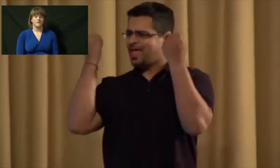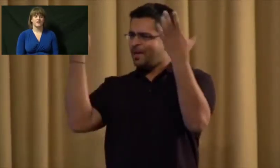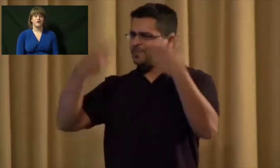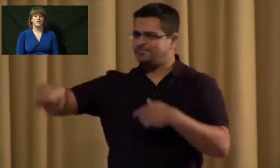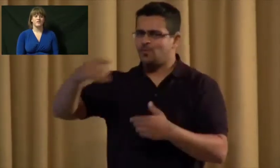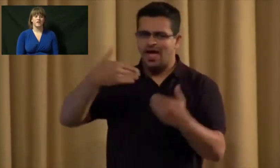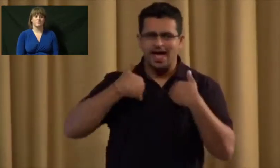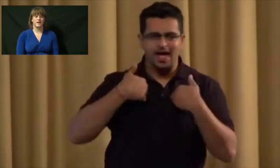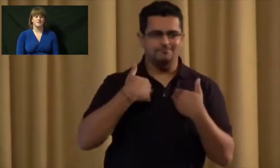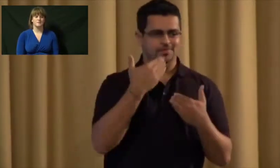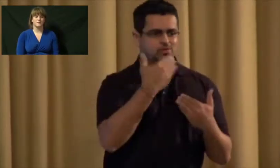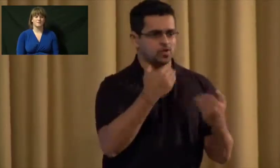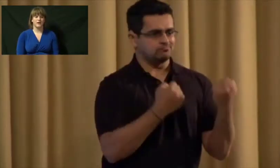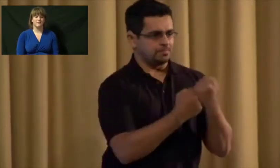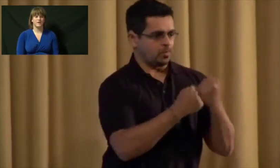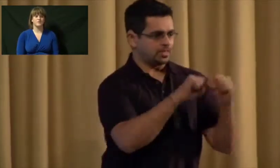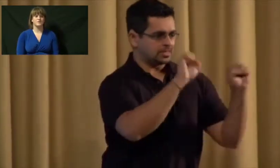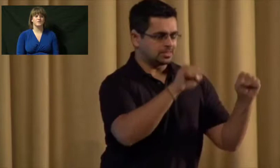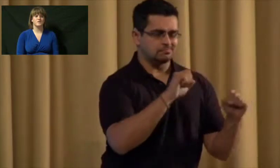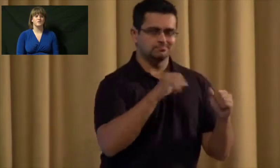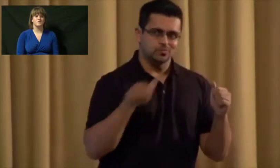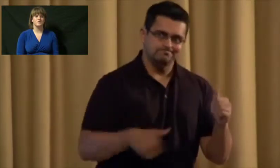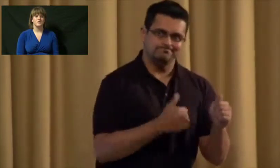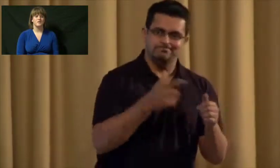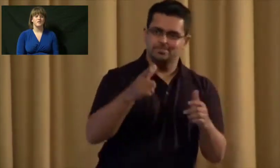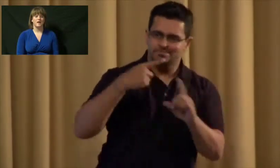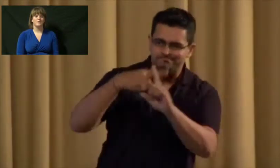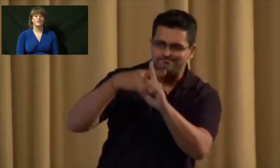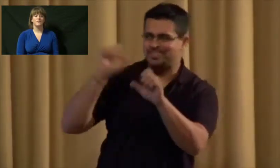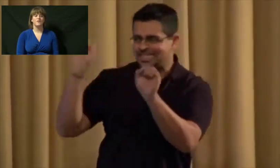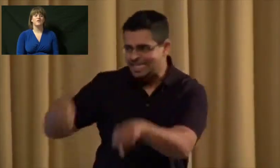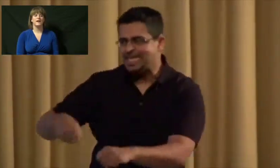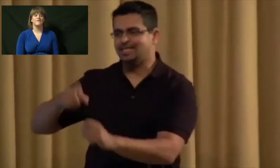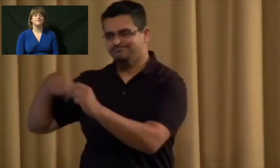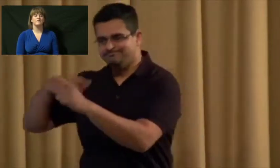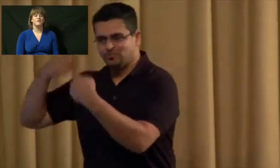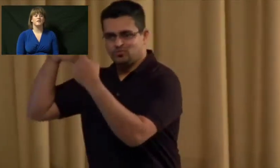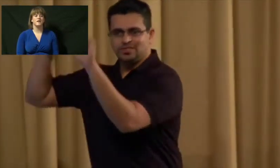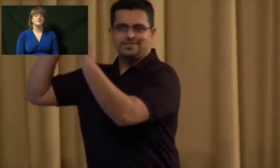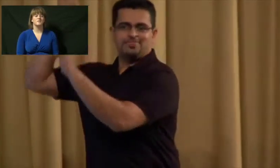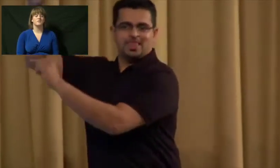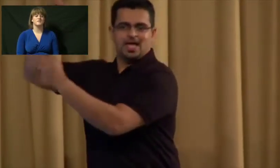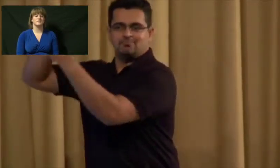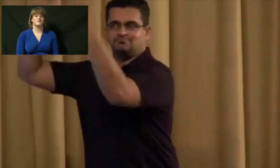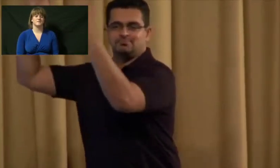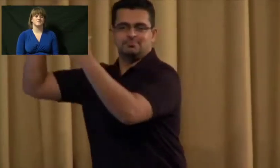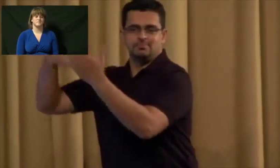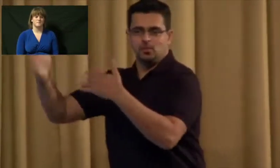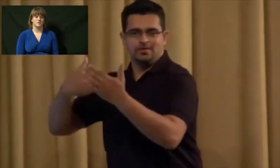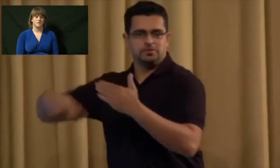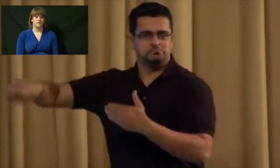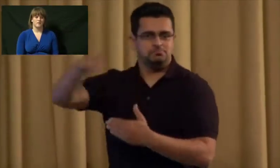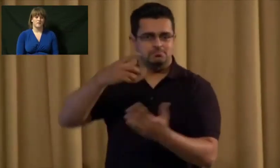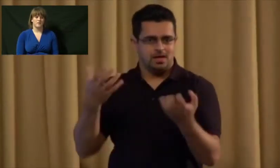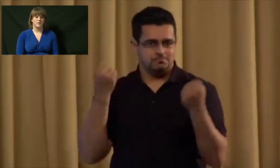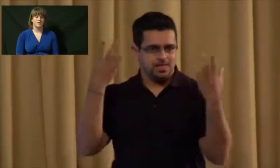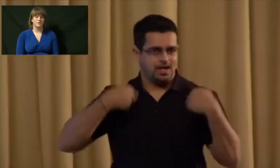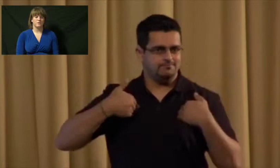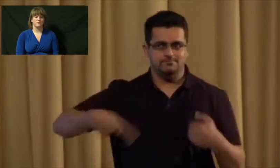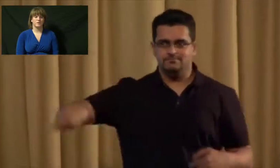Like golfing and basketball. Do you have those? How many of you all have a support system that'll help you and